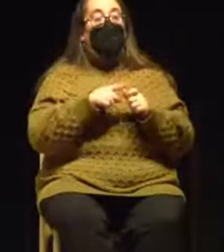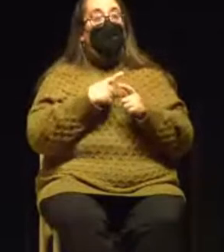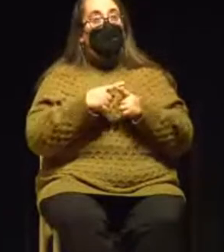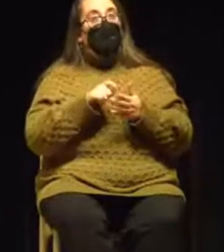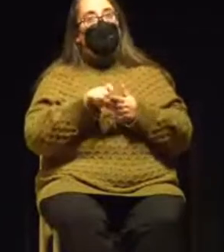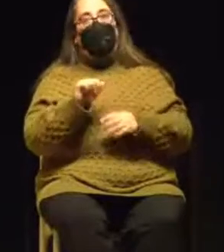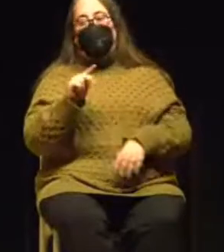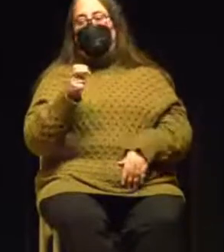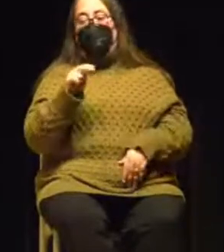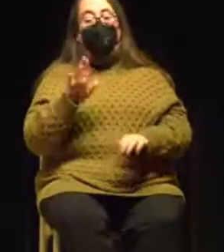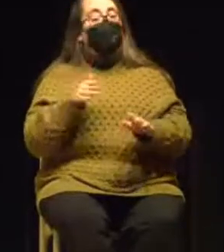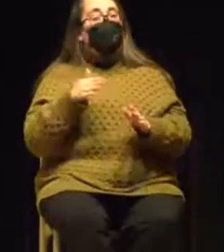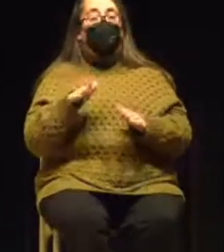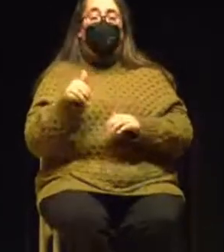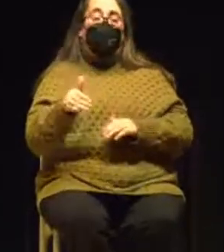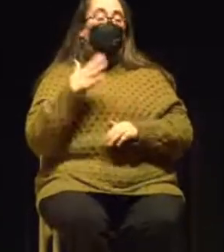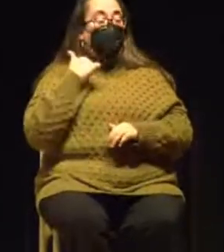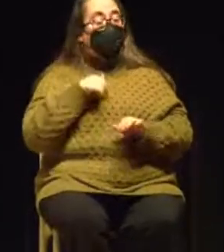the musical next? Because I will.